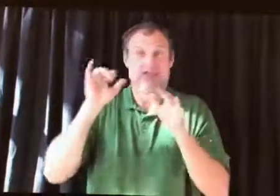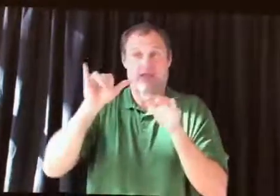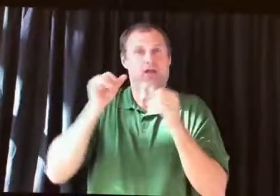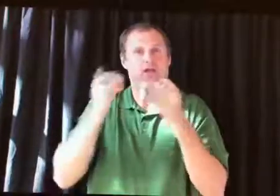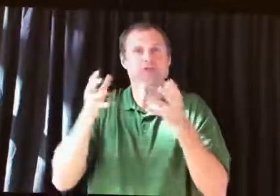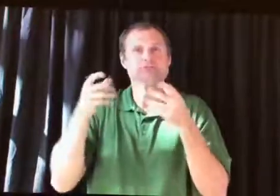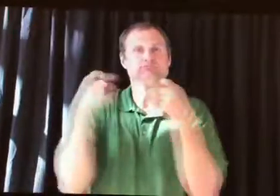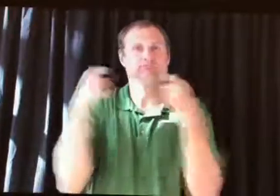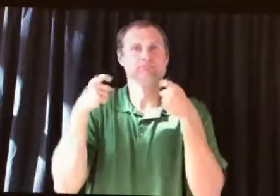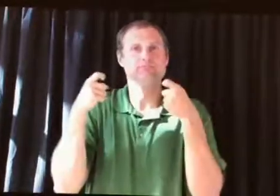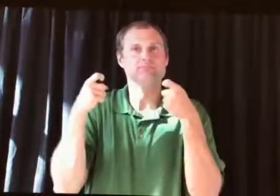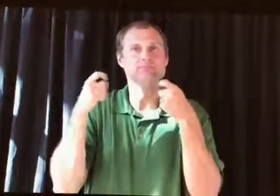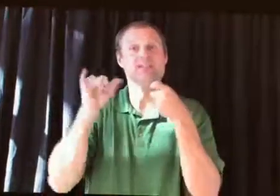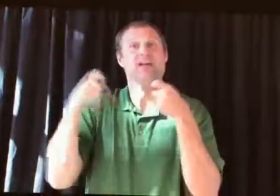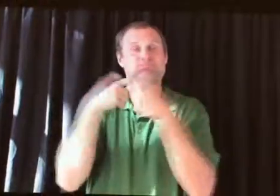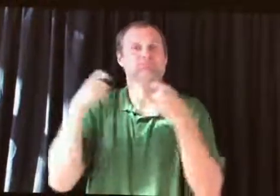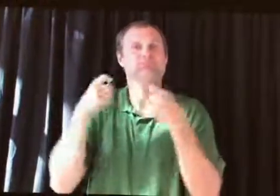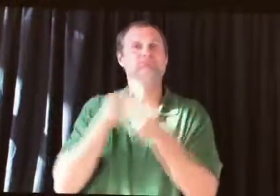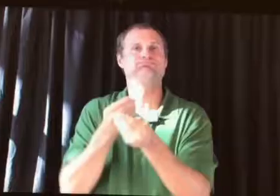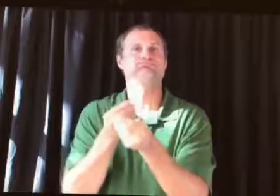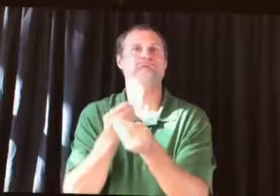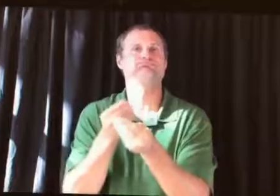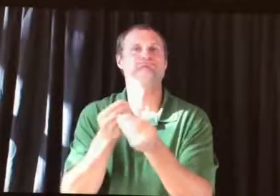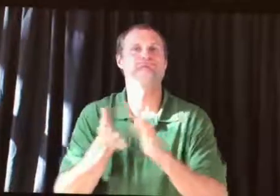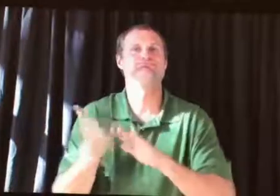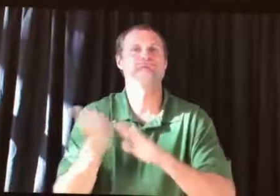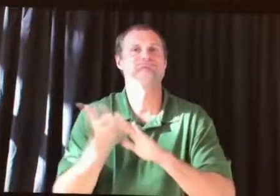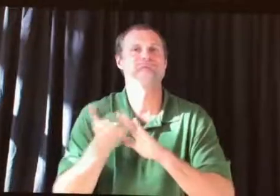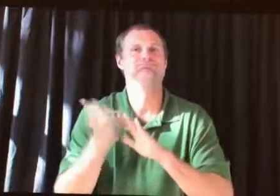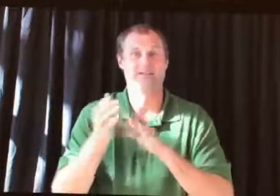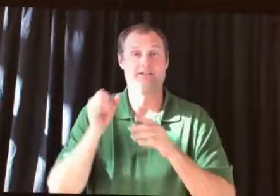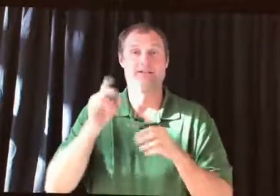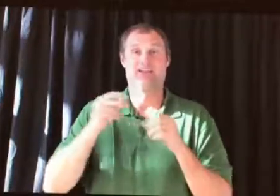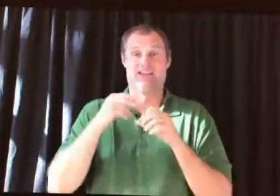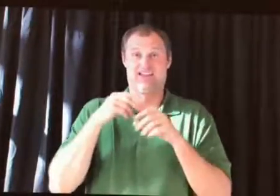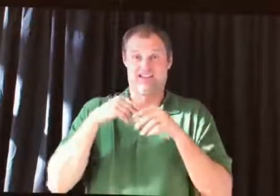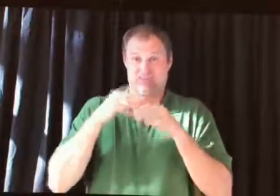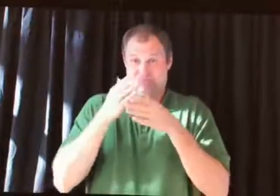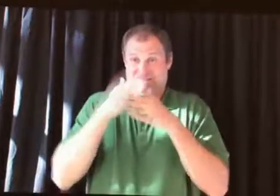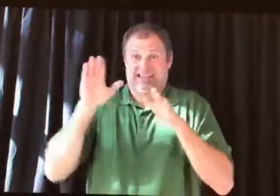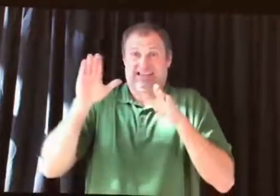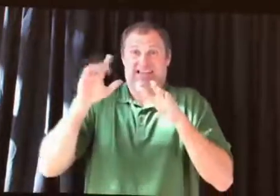And by doing this, it creates this charge in the front of the car